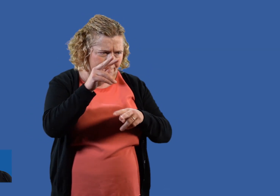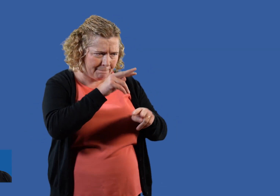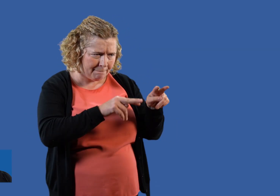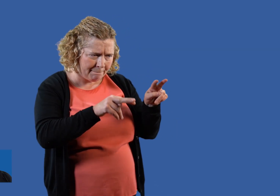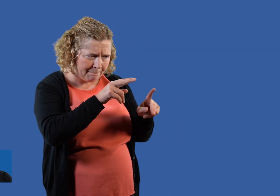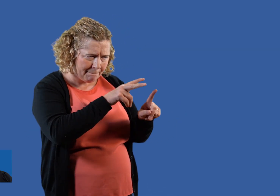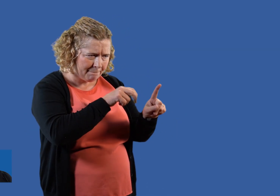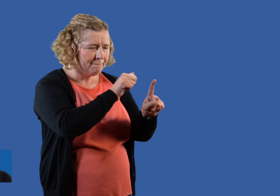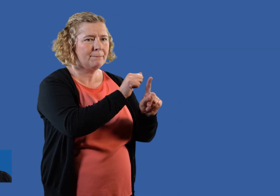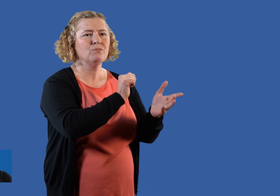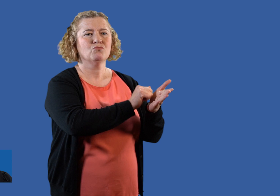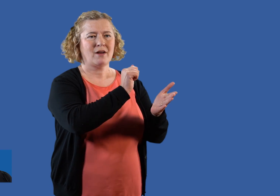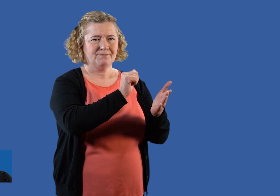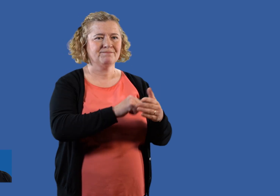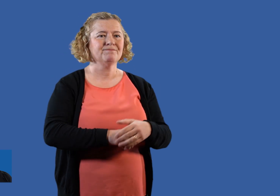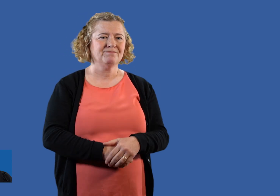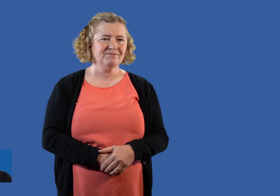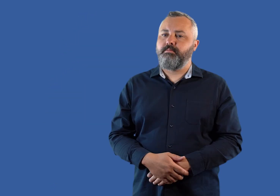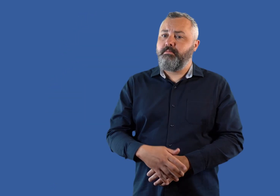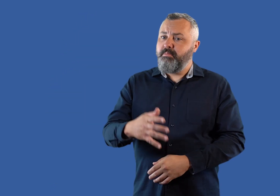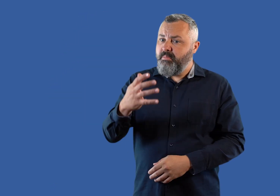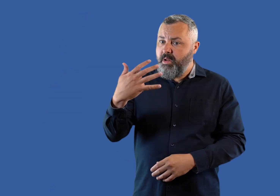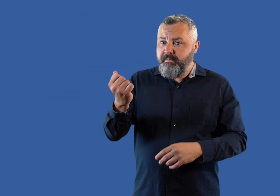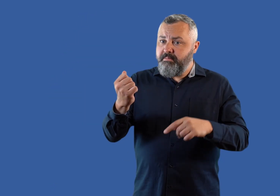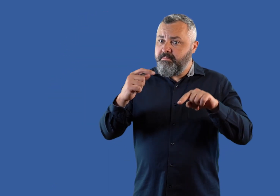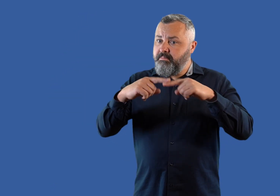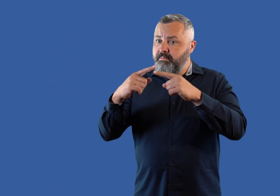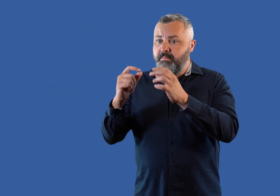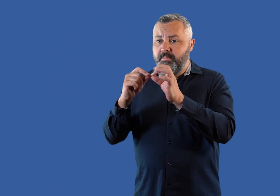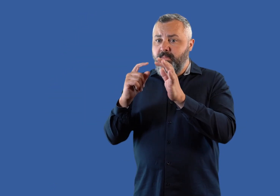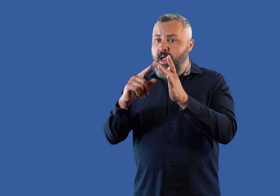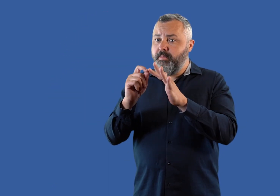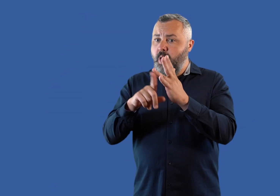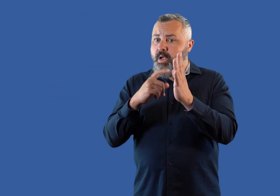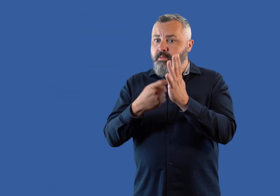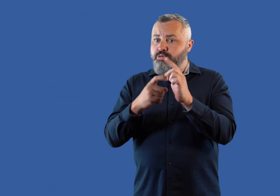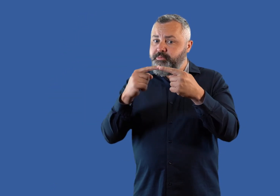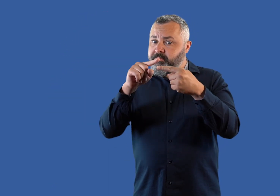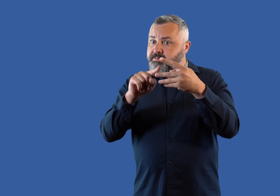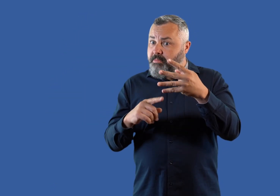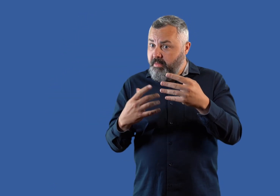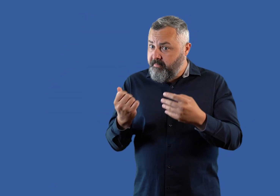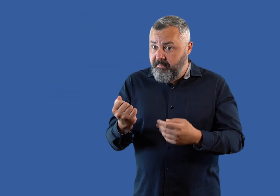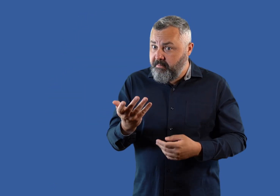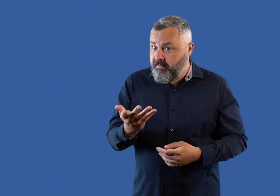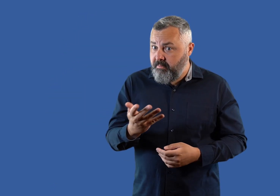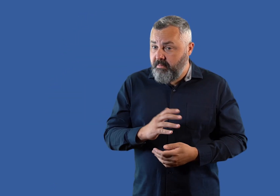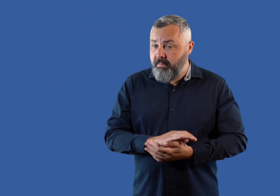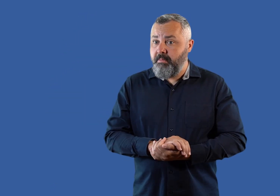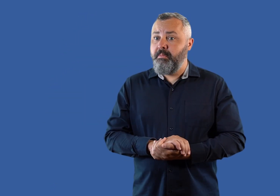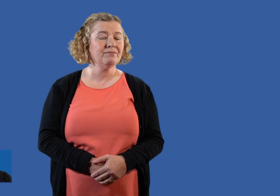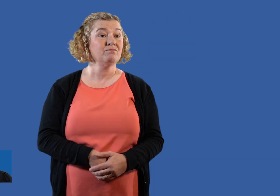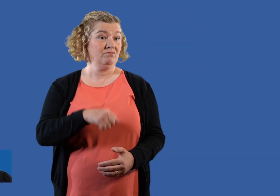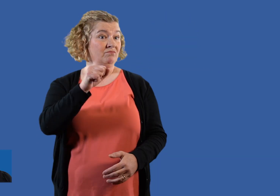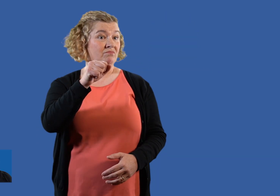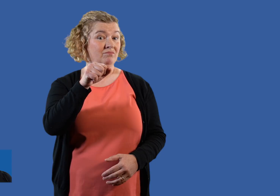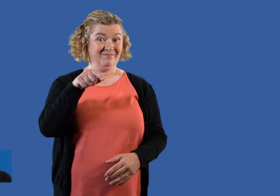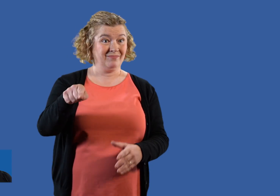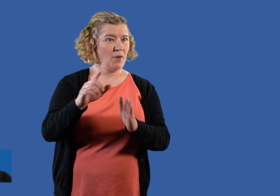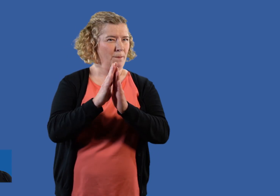DSM. Are there different types of bipolar? Yeah, there's